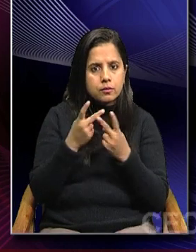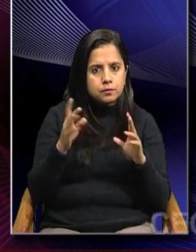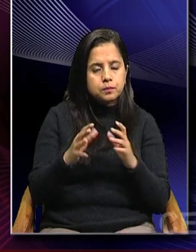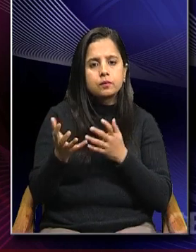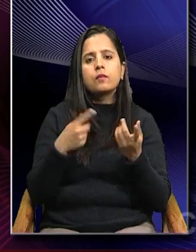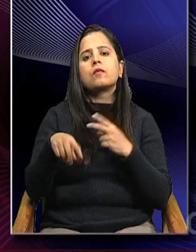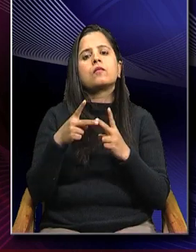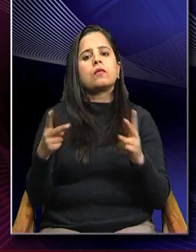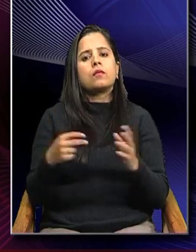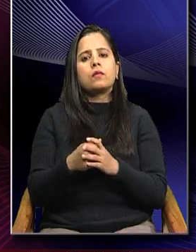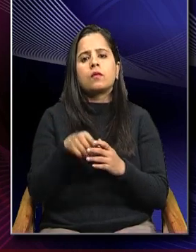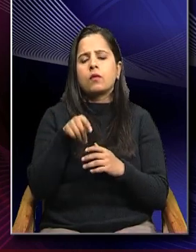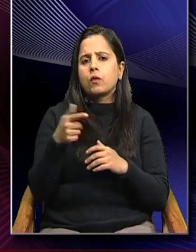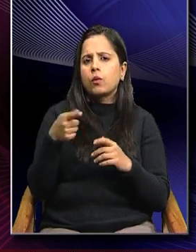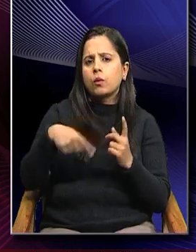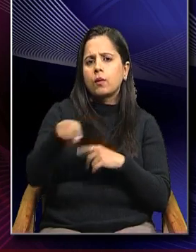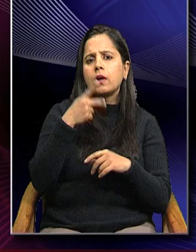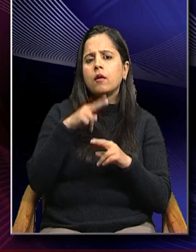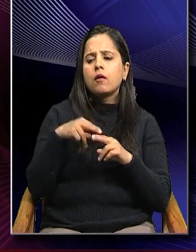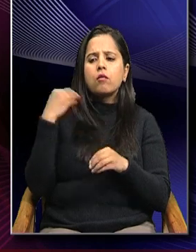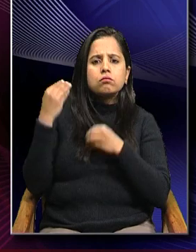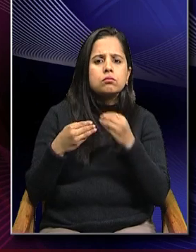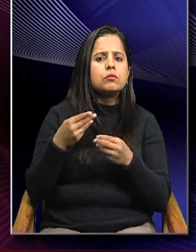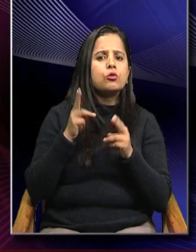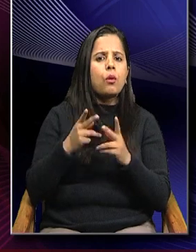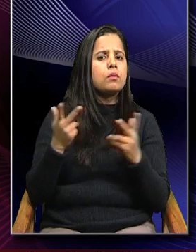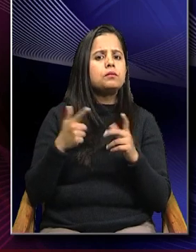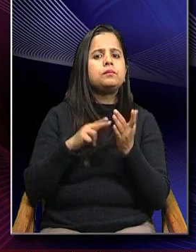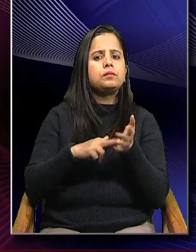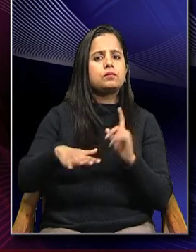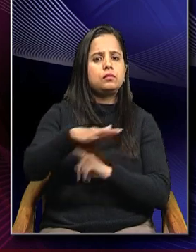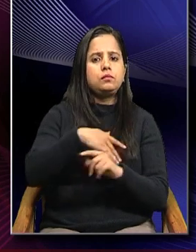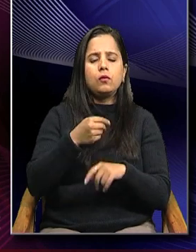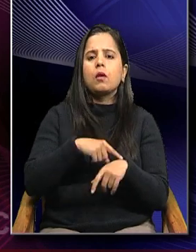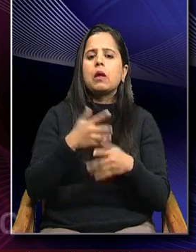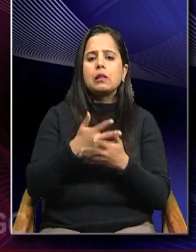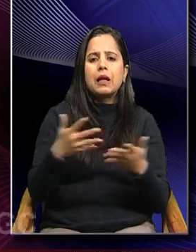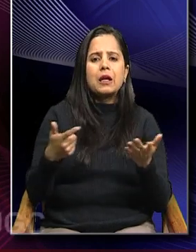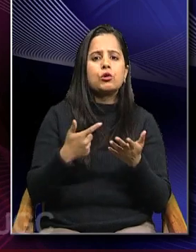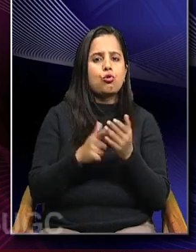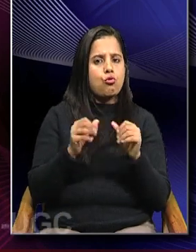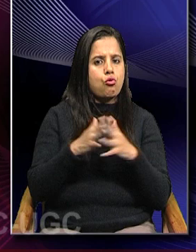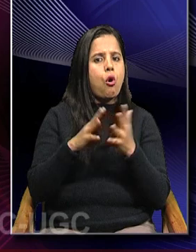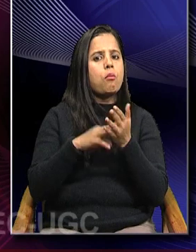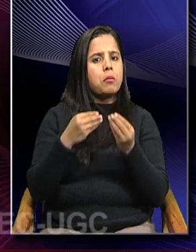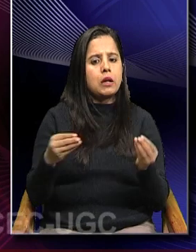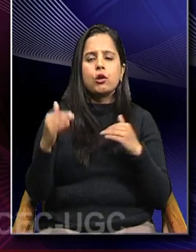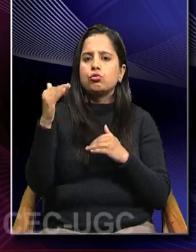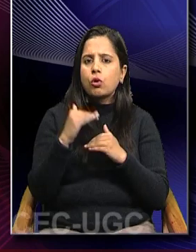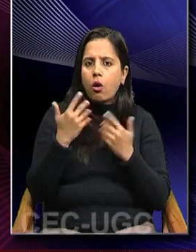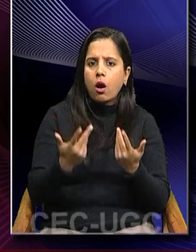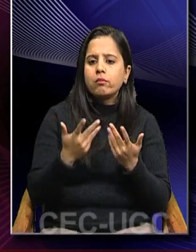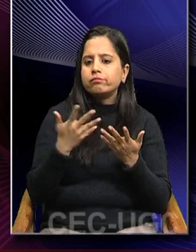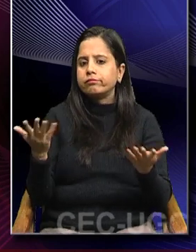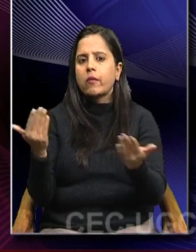marketer. What is the trend in case of natural environment? There is a shortage of raw material. At times we find shortage of